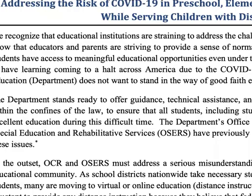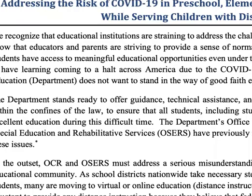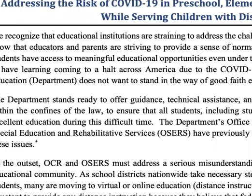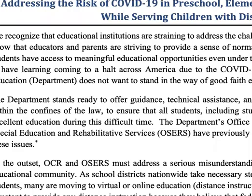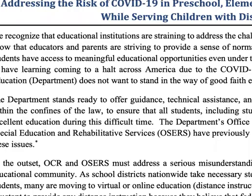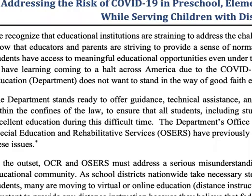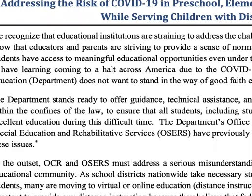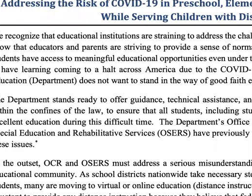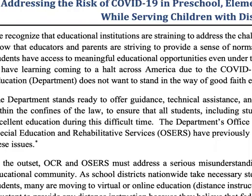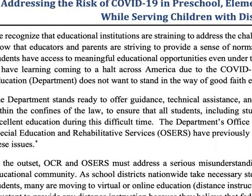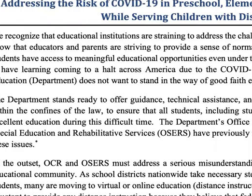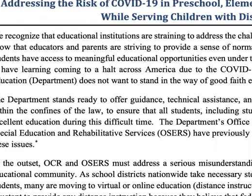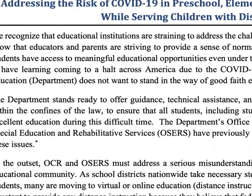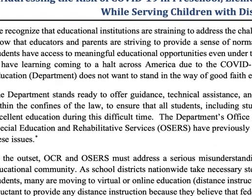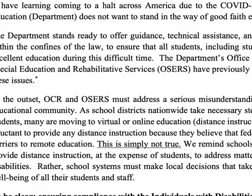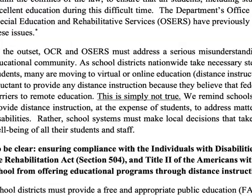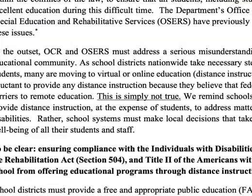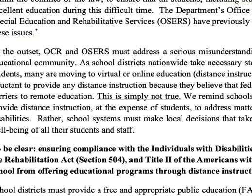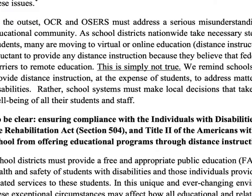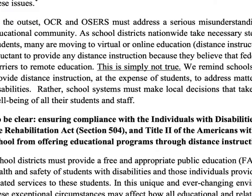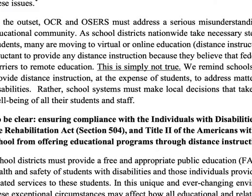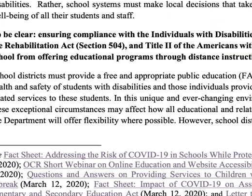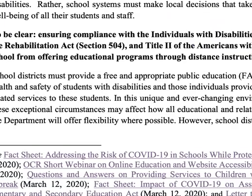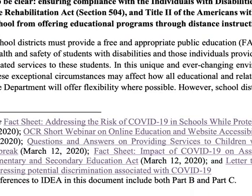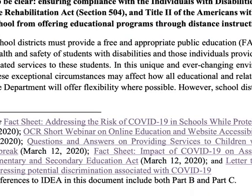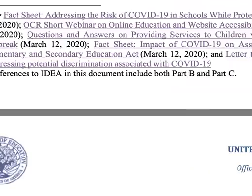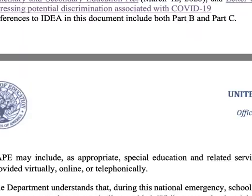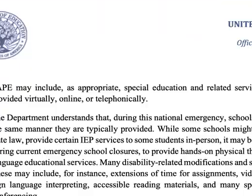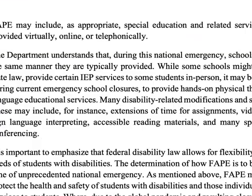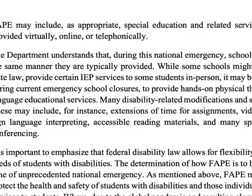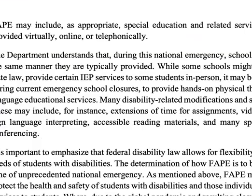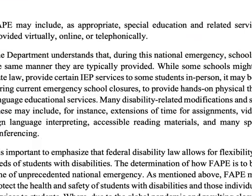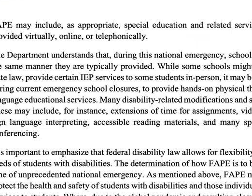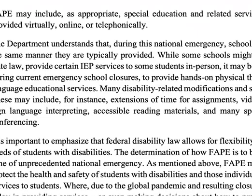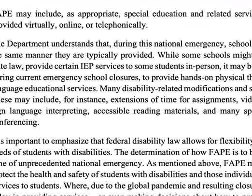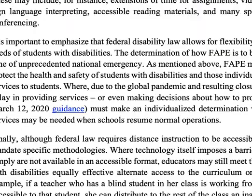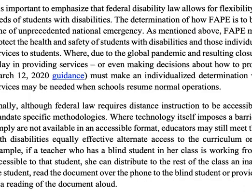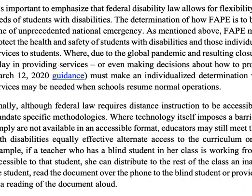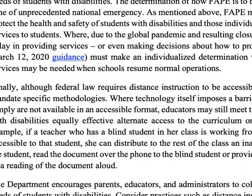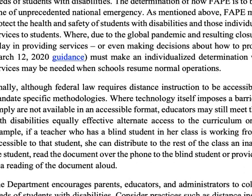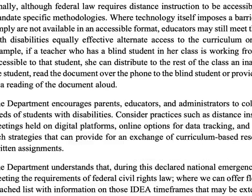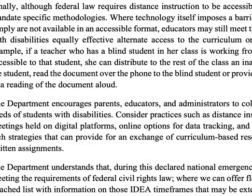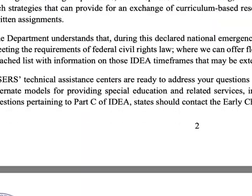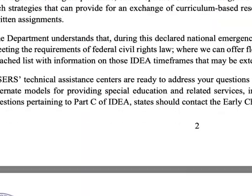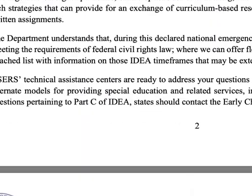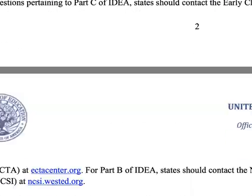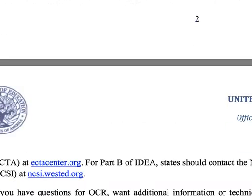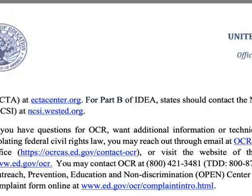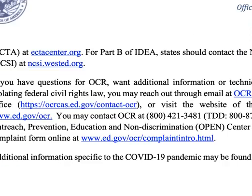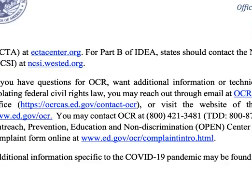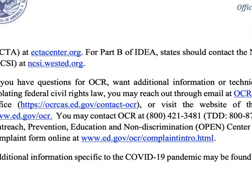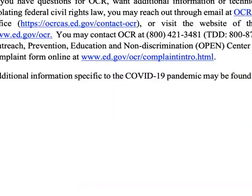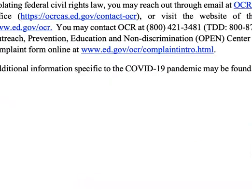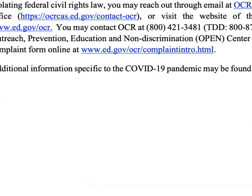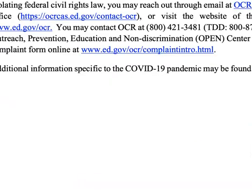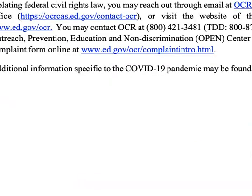provide for our children. Right now, obviously, we can't, I'm trying to pull